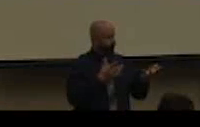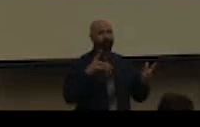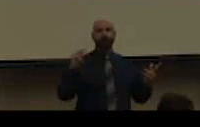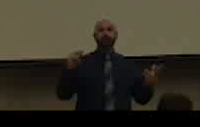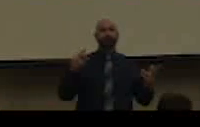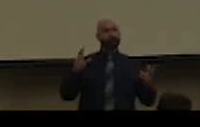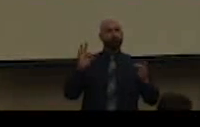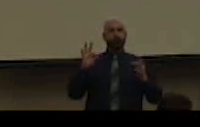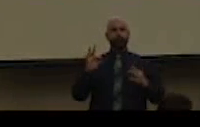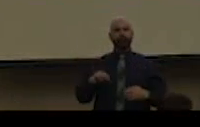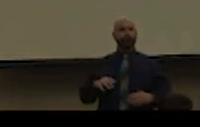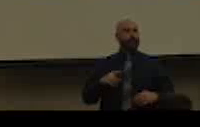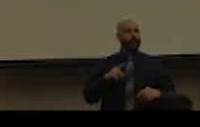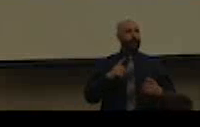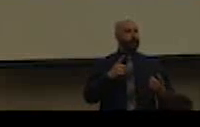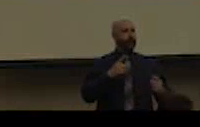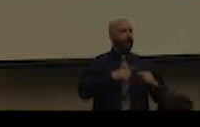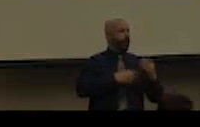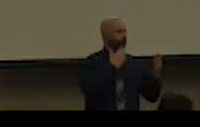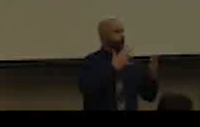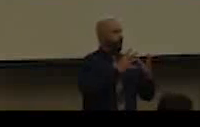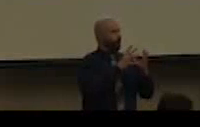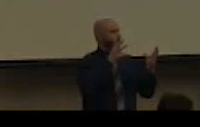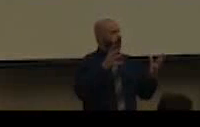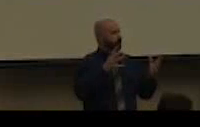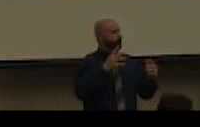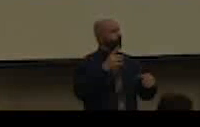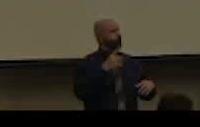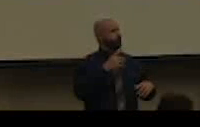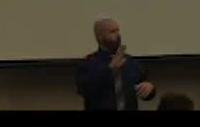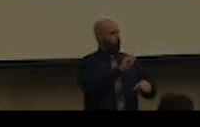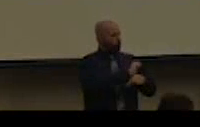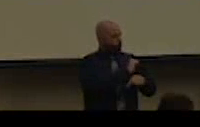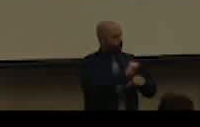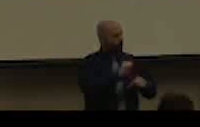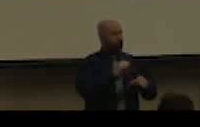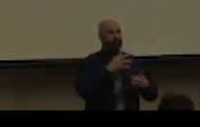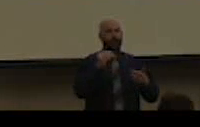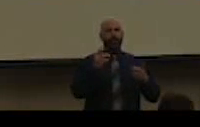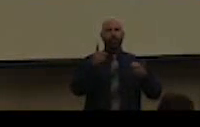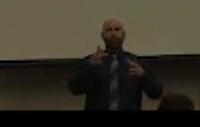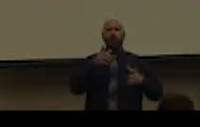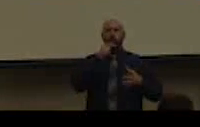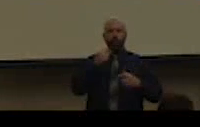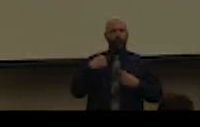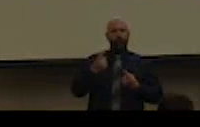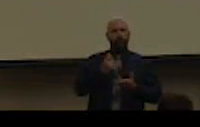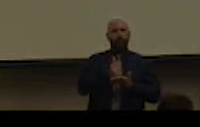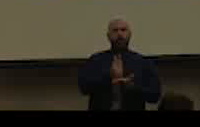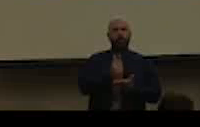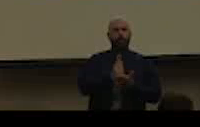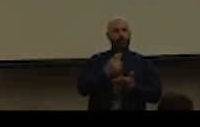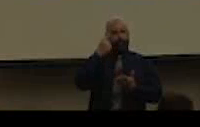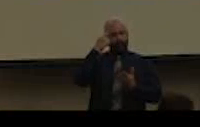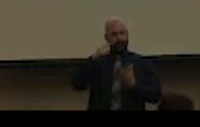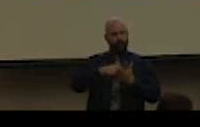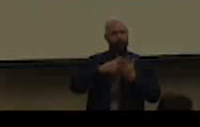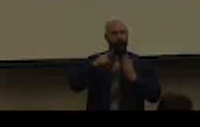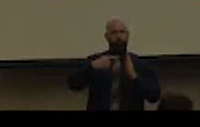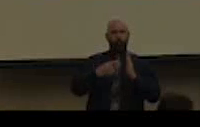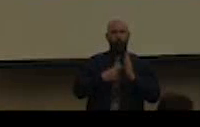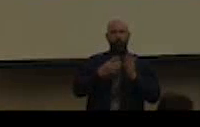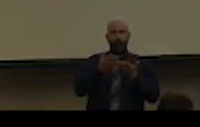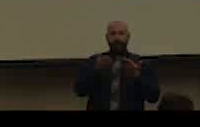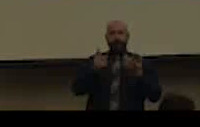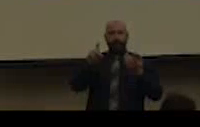enough for all the work that's gone into this and for the directors that have helped us. This is, I think, the start of a role of a set of things that need to happen. But again,